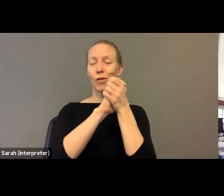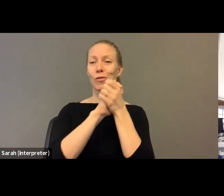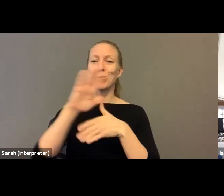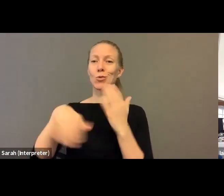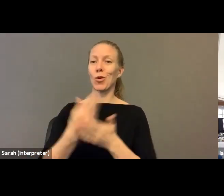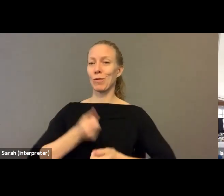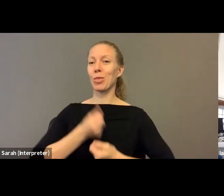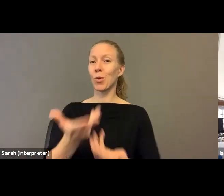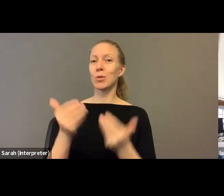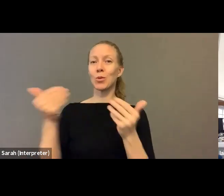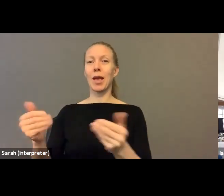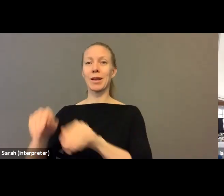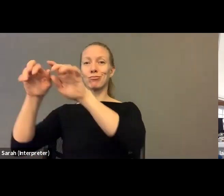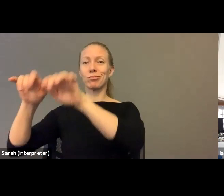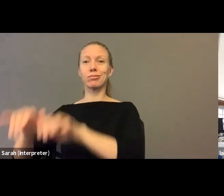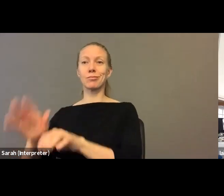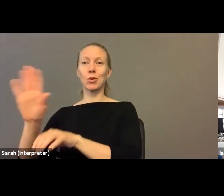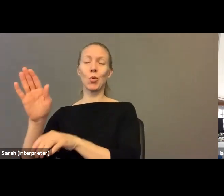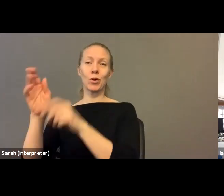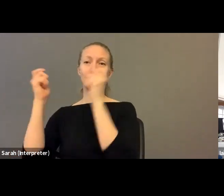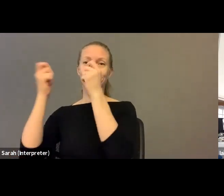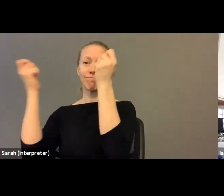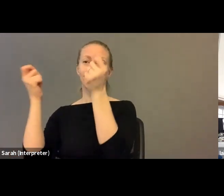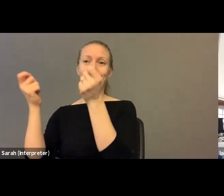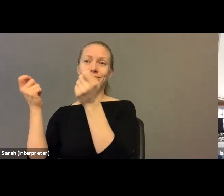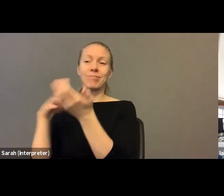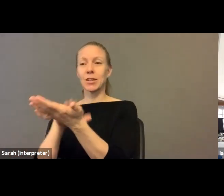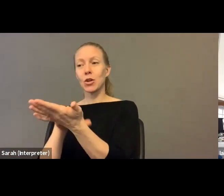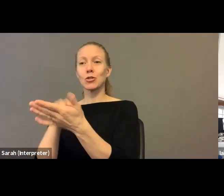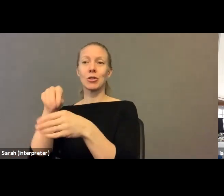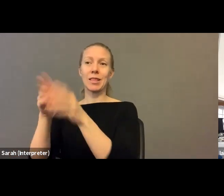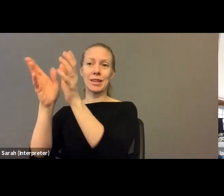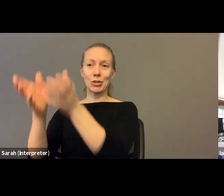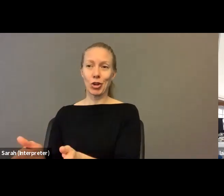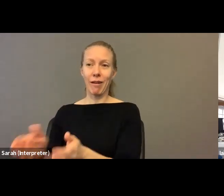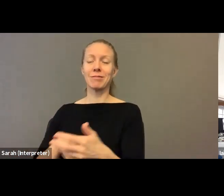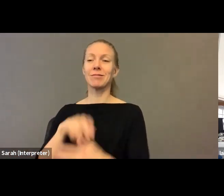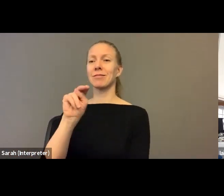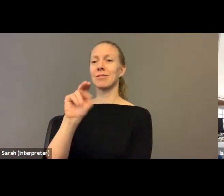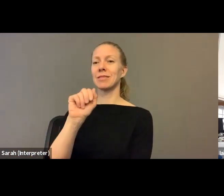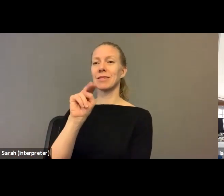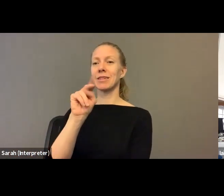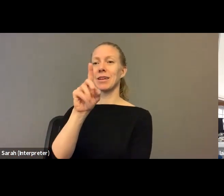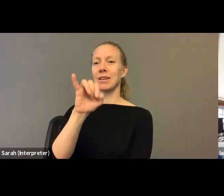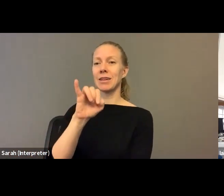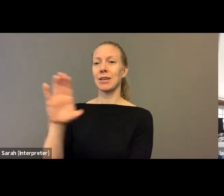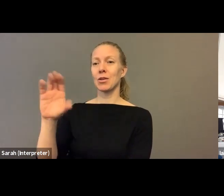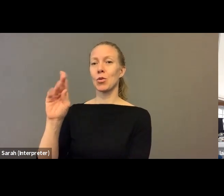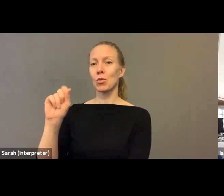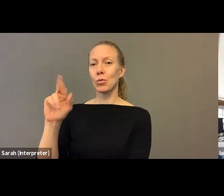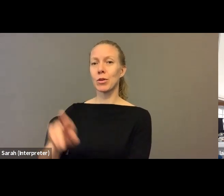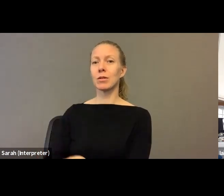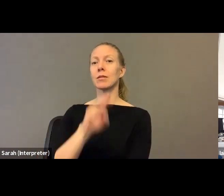chat as we head out. Nandi Comer, Mitchell L.H. Douglas, and Cynthia Dewi